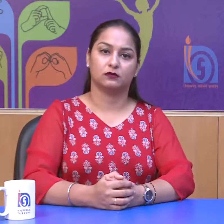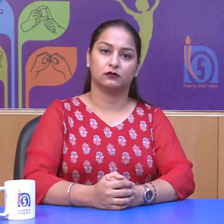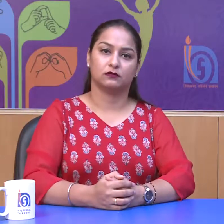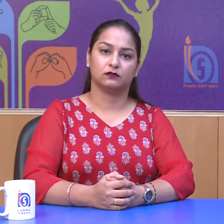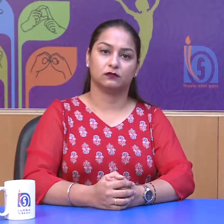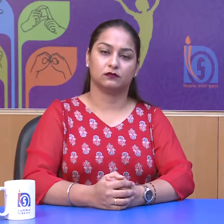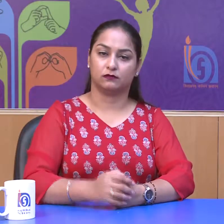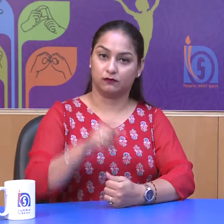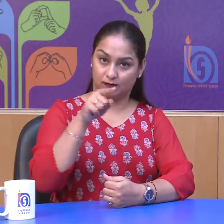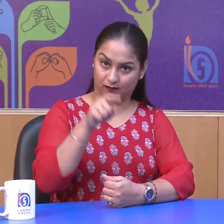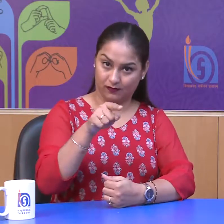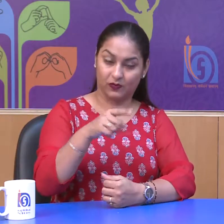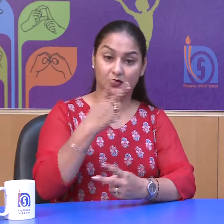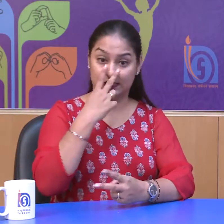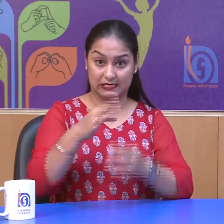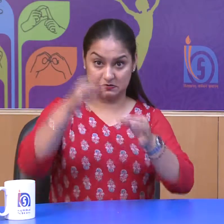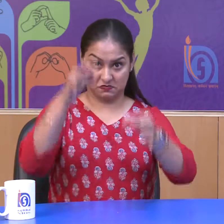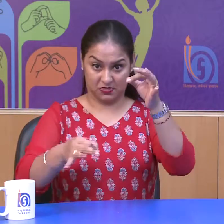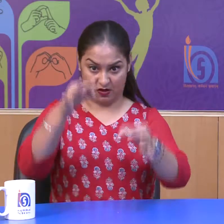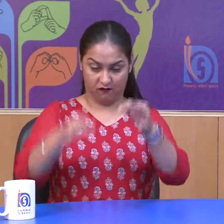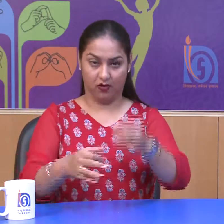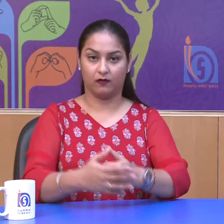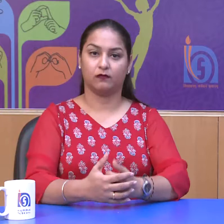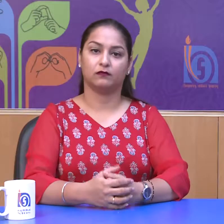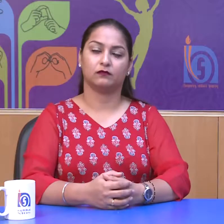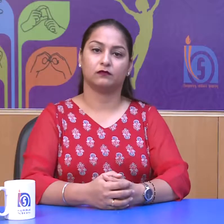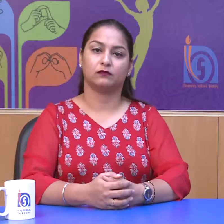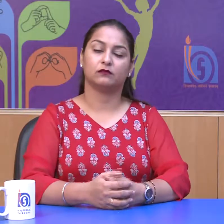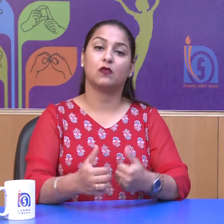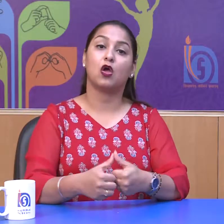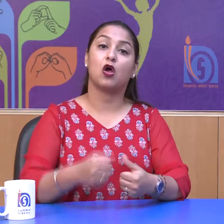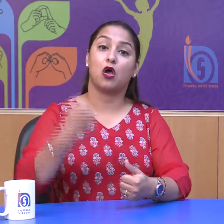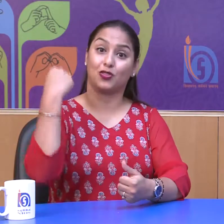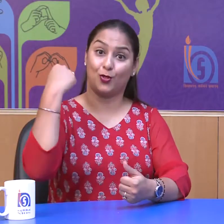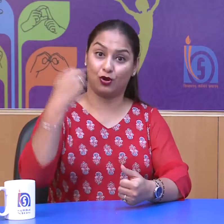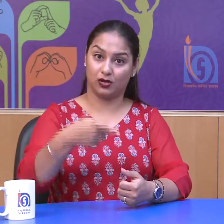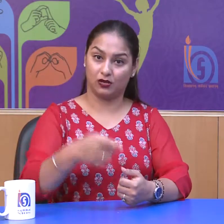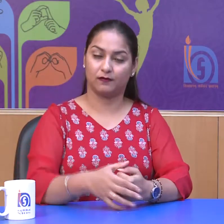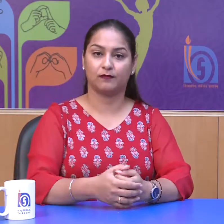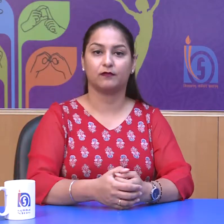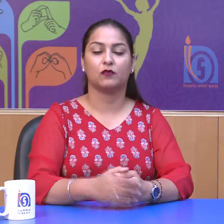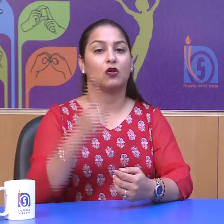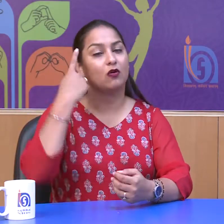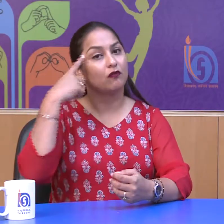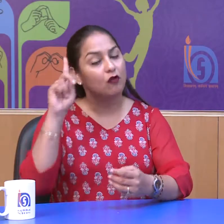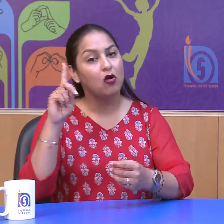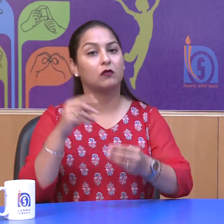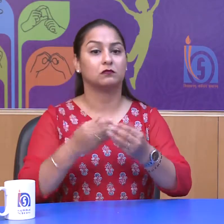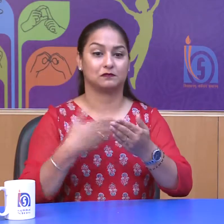They also justify the authority of the representatives